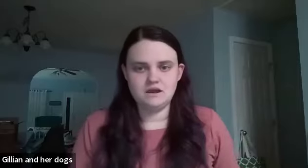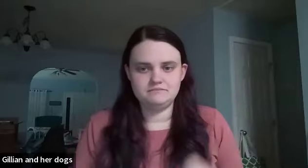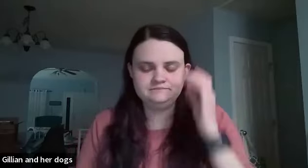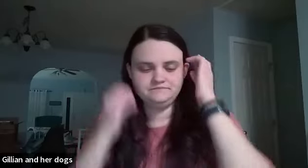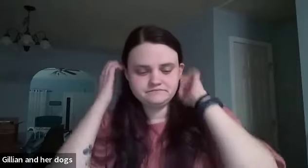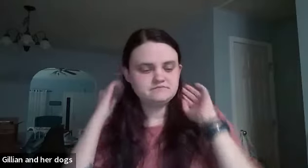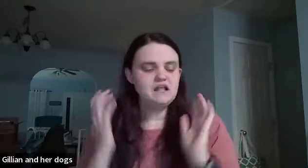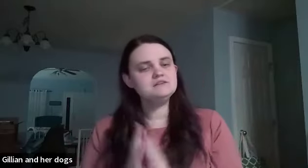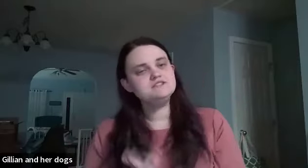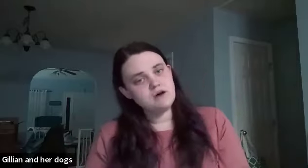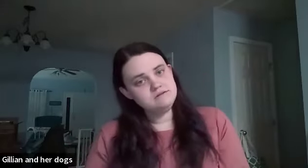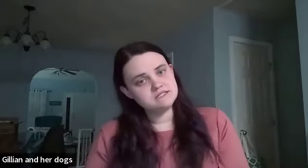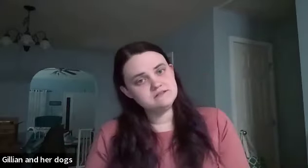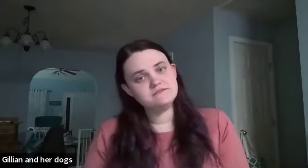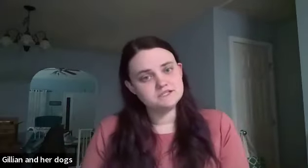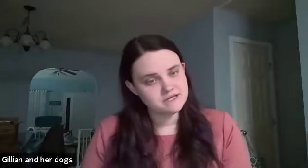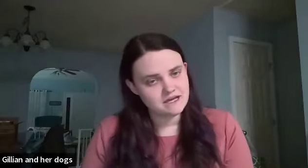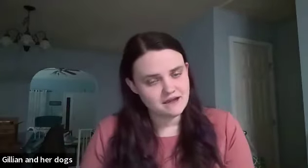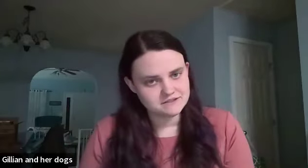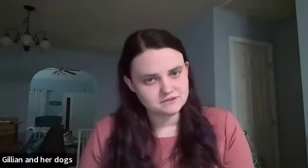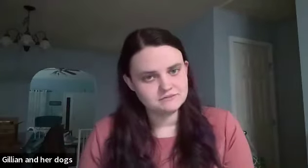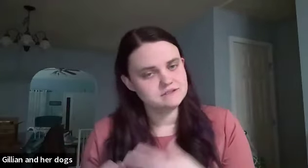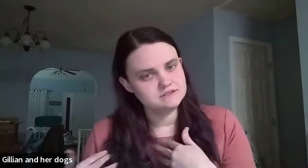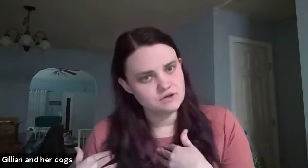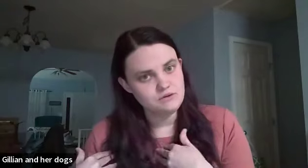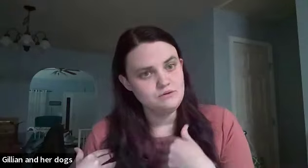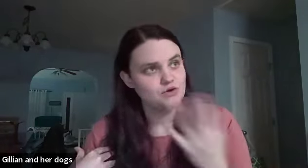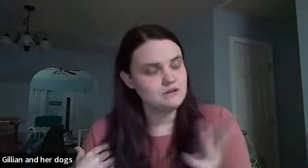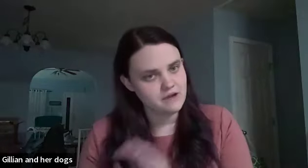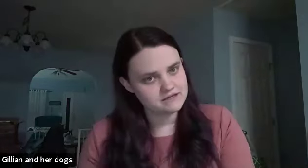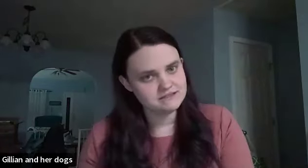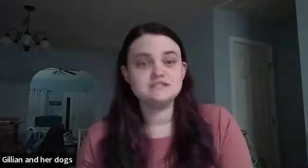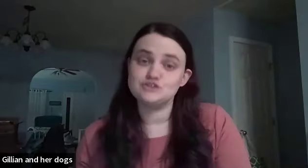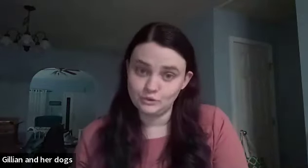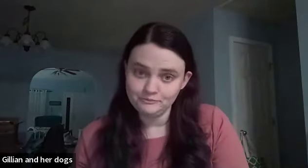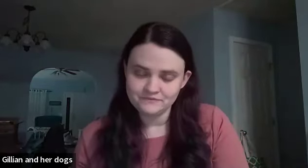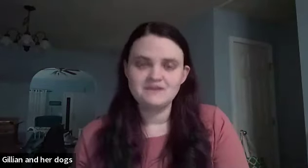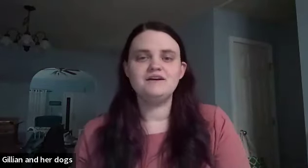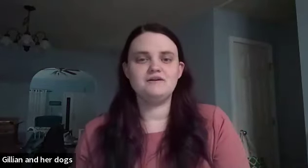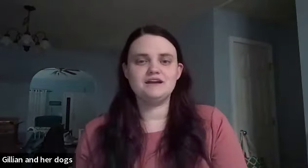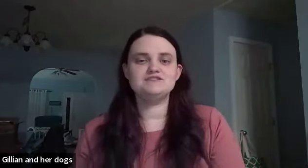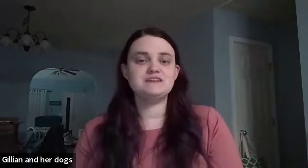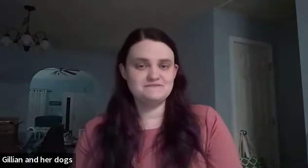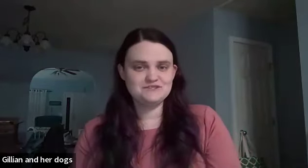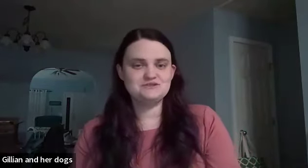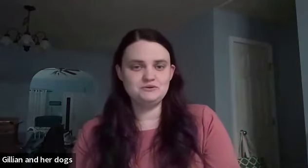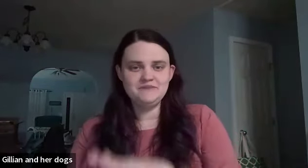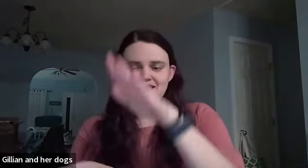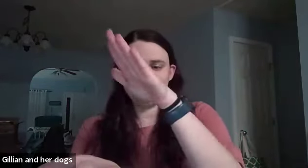Okay. So obviously, the first place I have to do, so totally biased, is school. Okay, so the sign for school